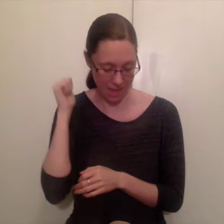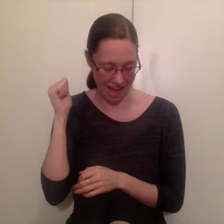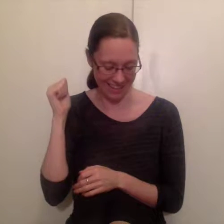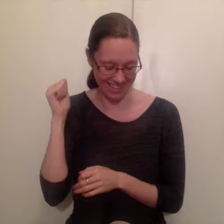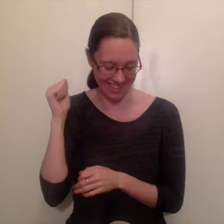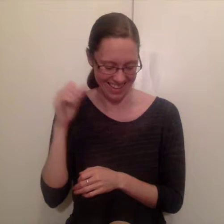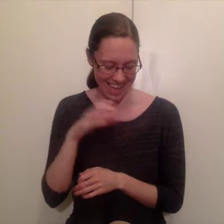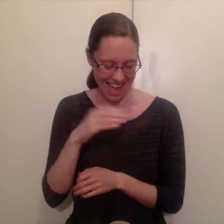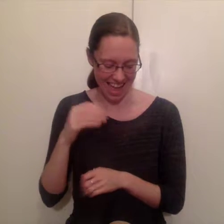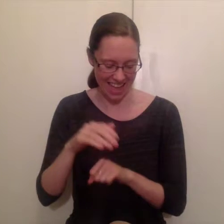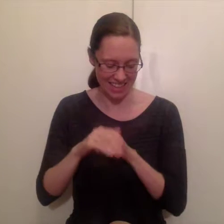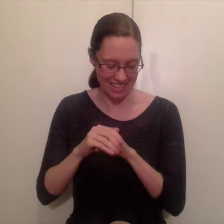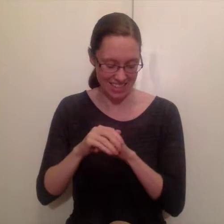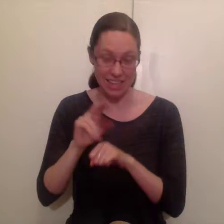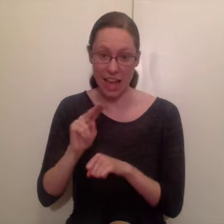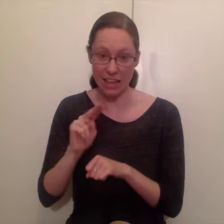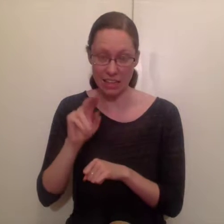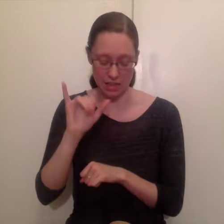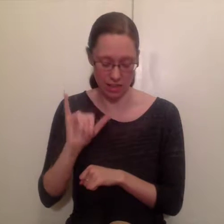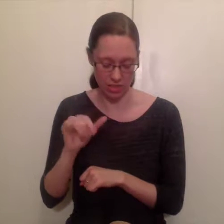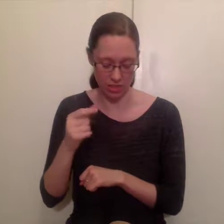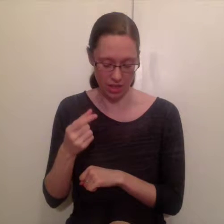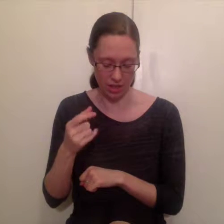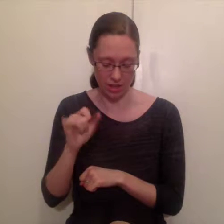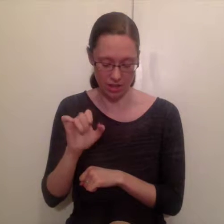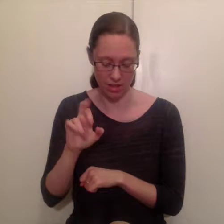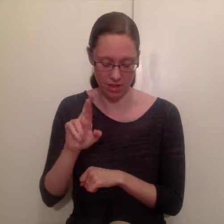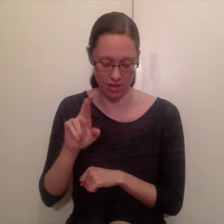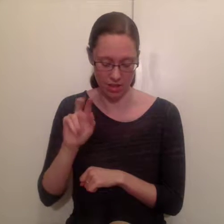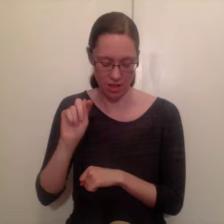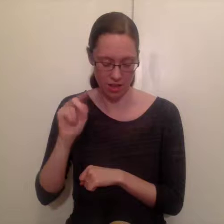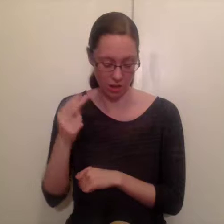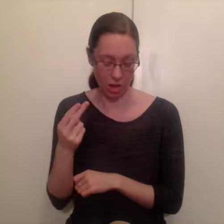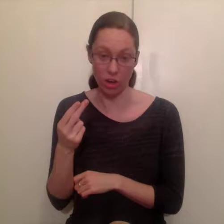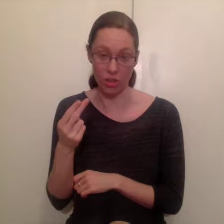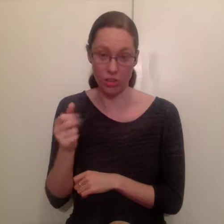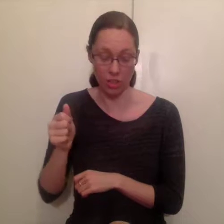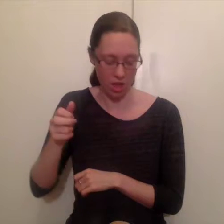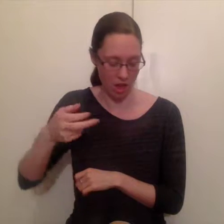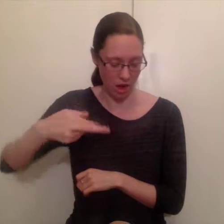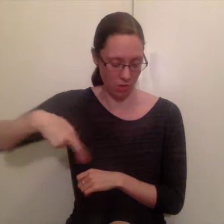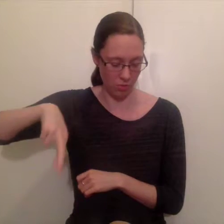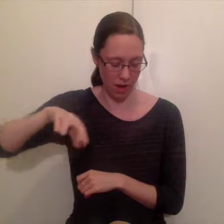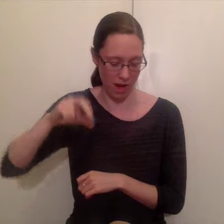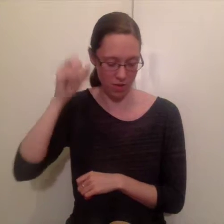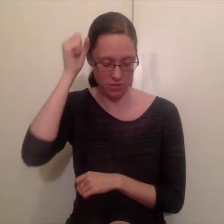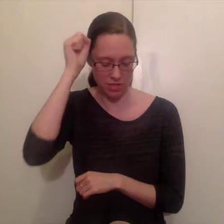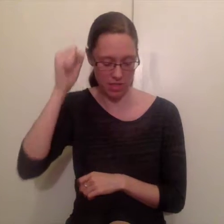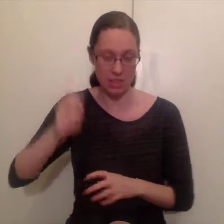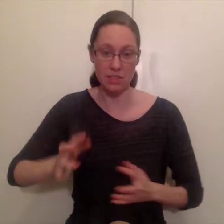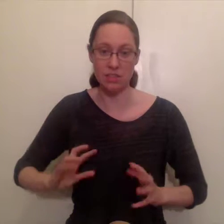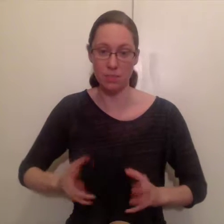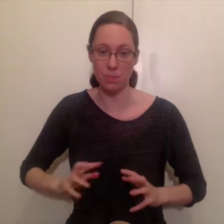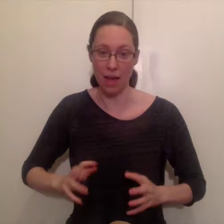back and tighten the girth around his